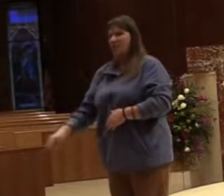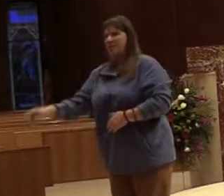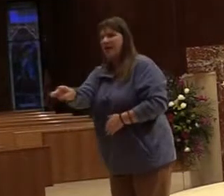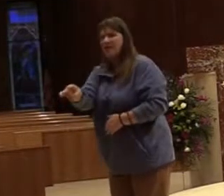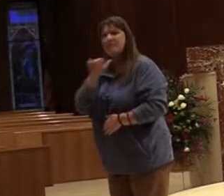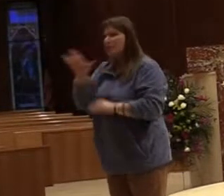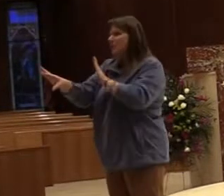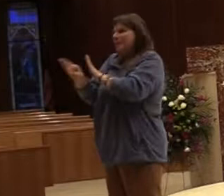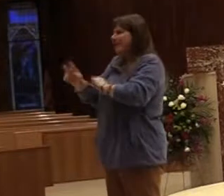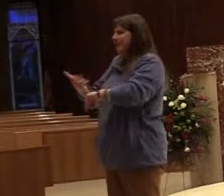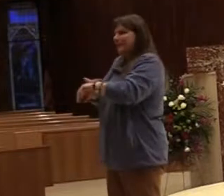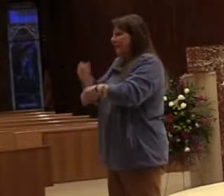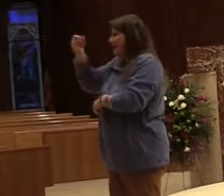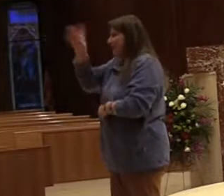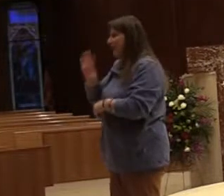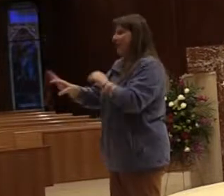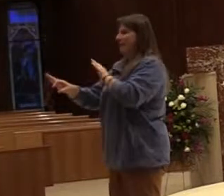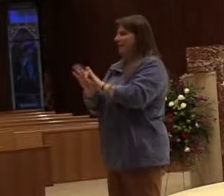about peace.